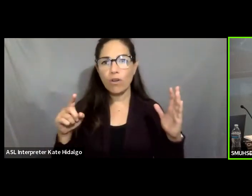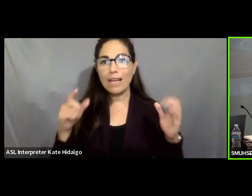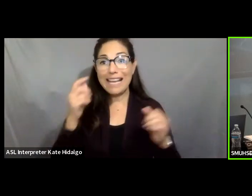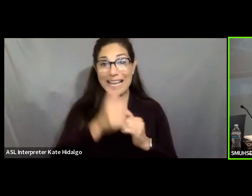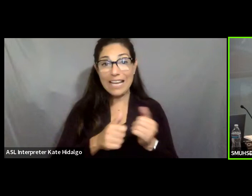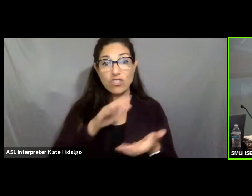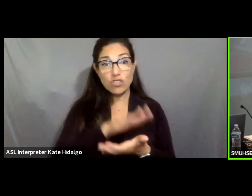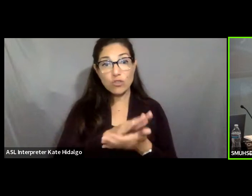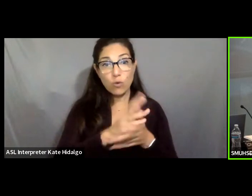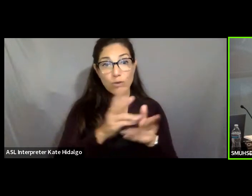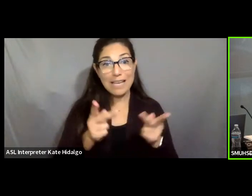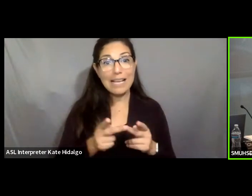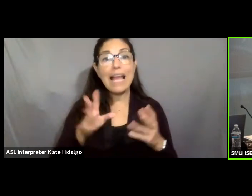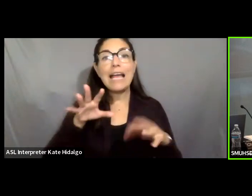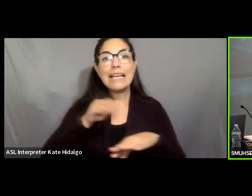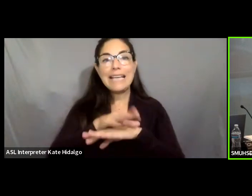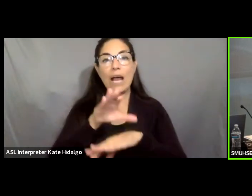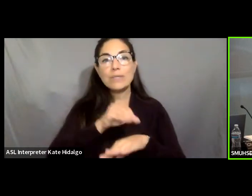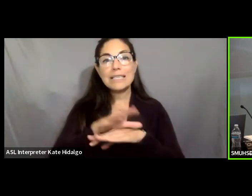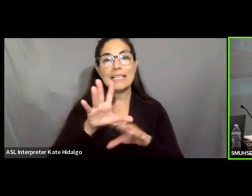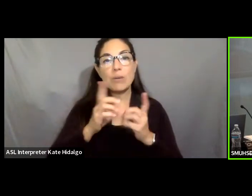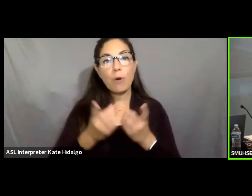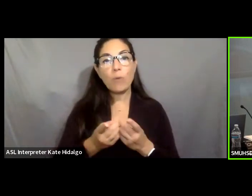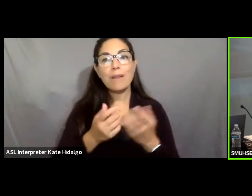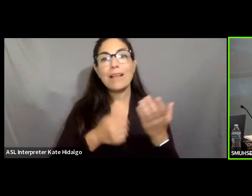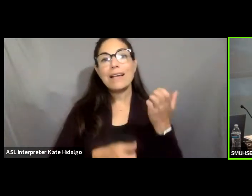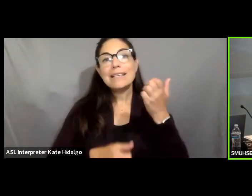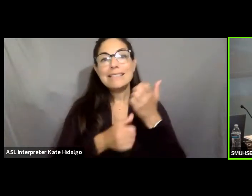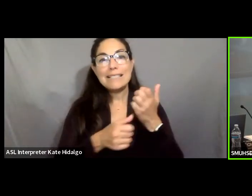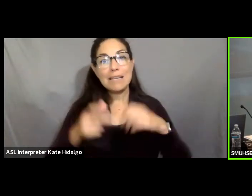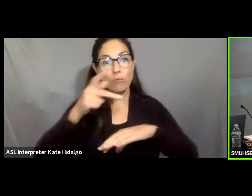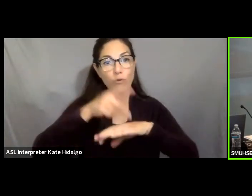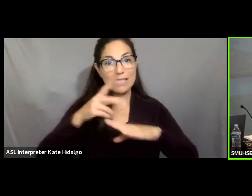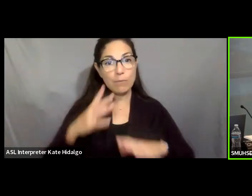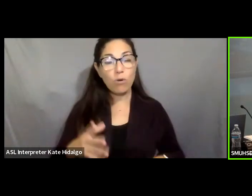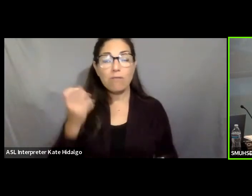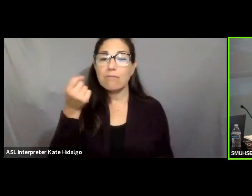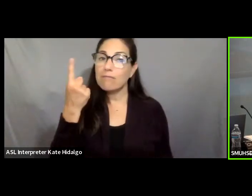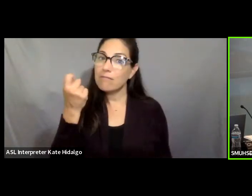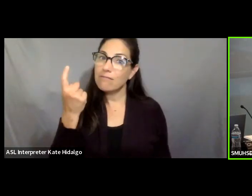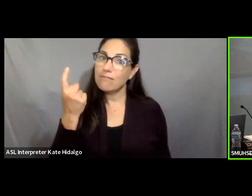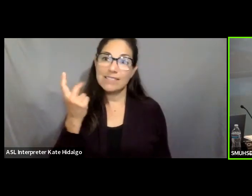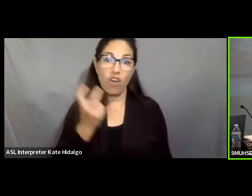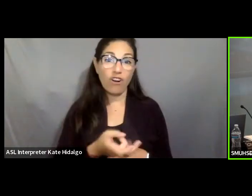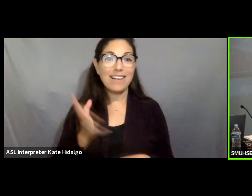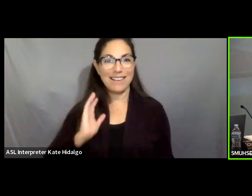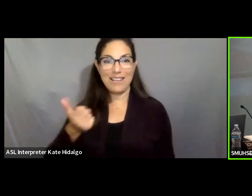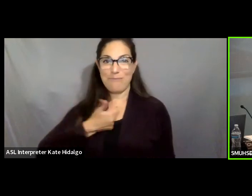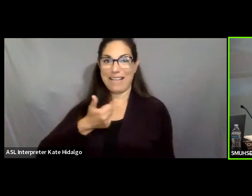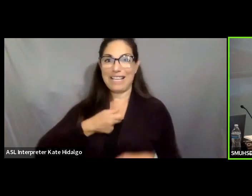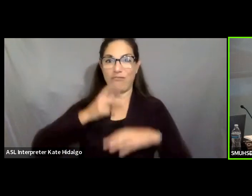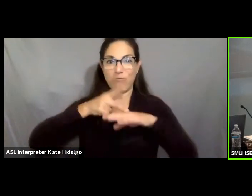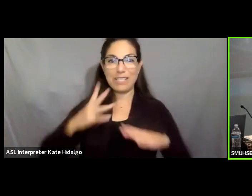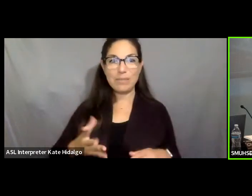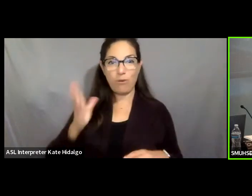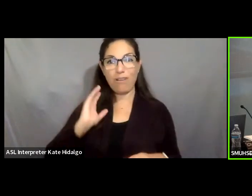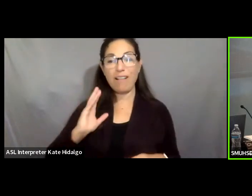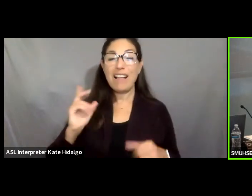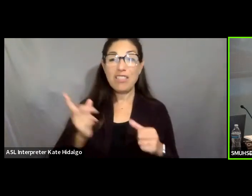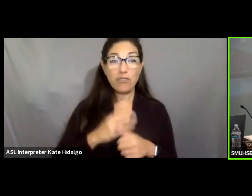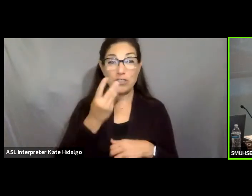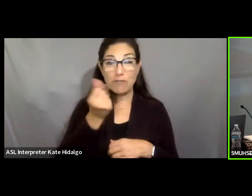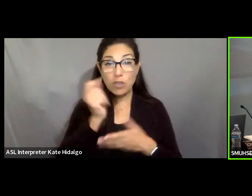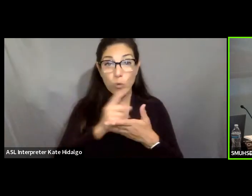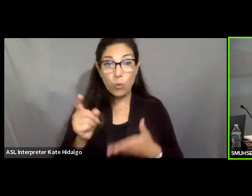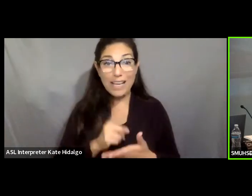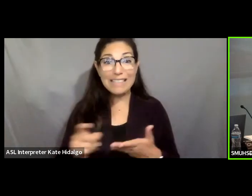school site's counseling department and our assistant principals. I know what it's like. I used to be a principal the first few weeks of school with